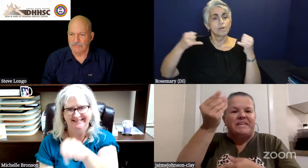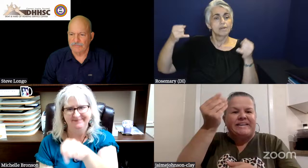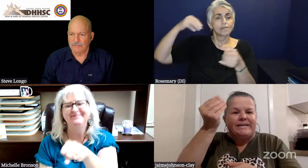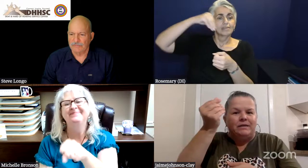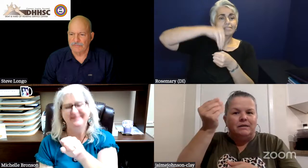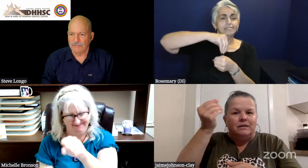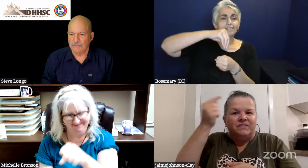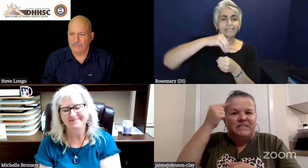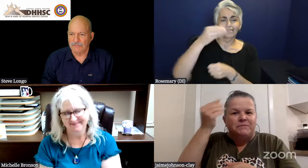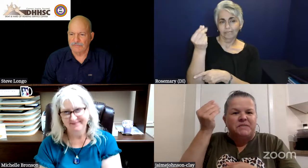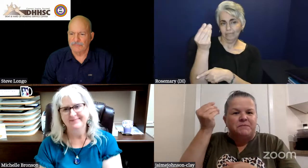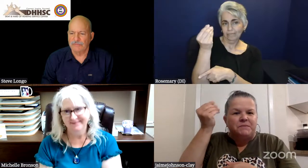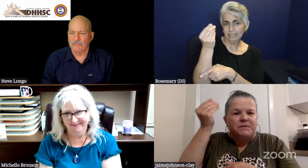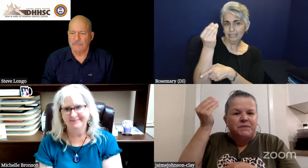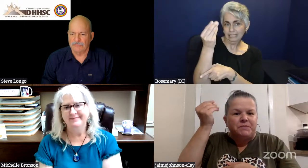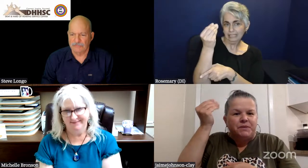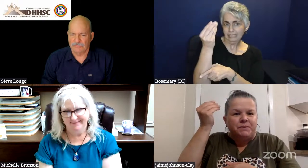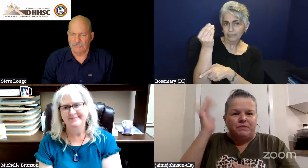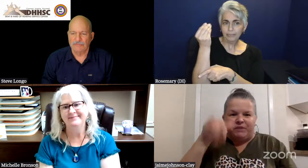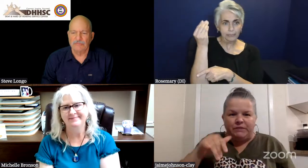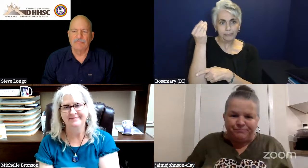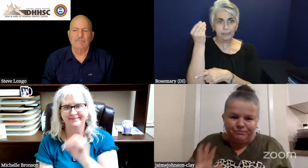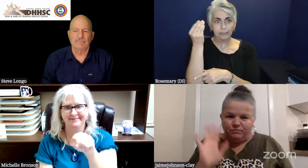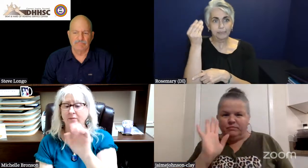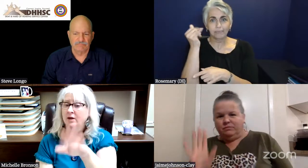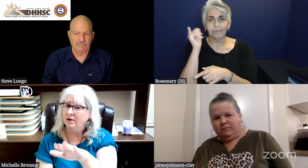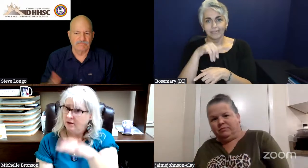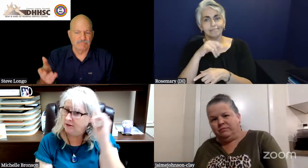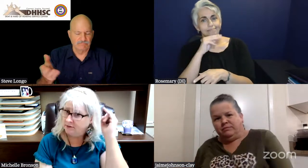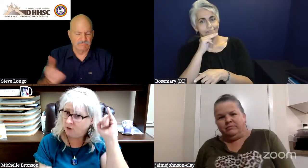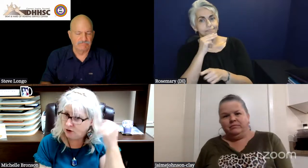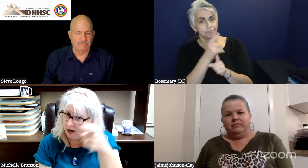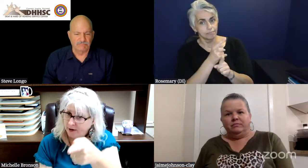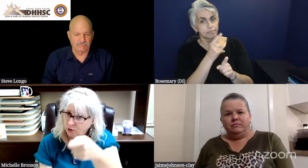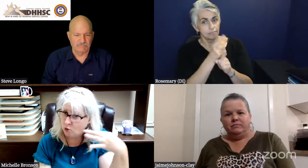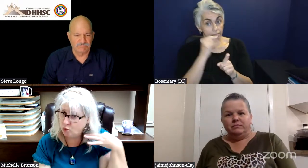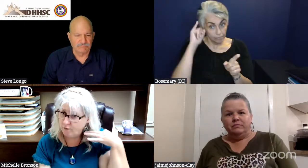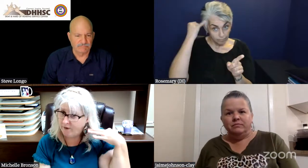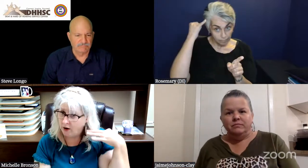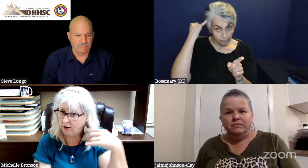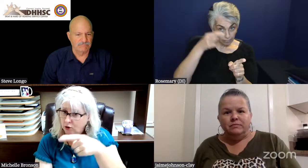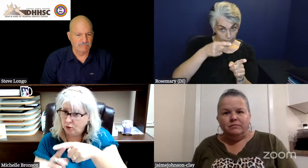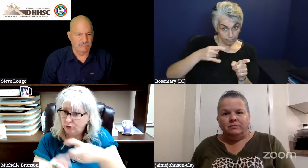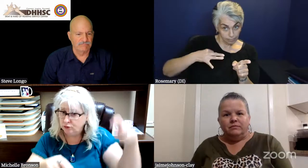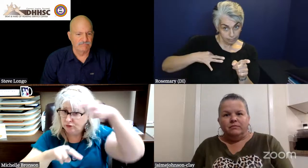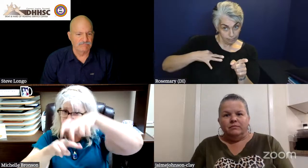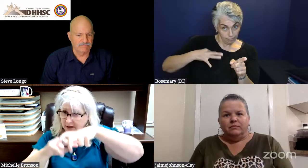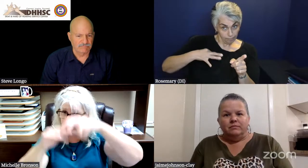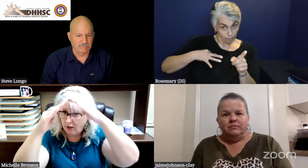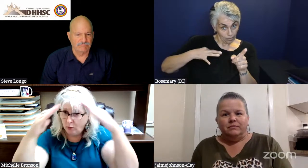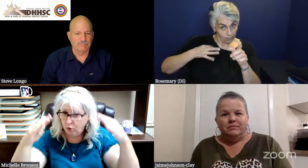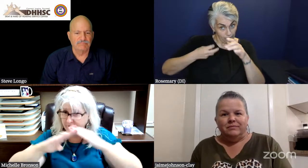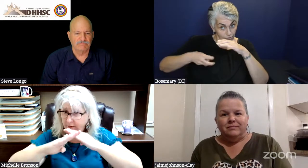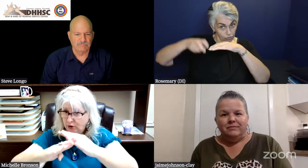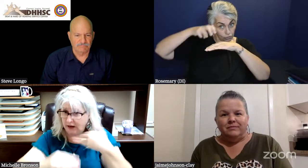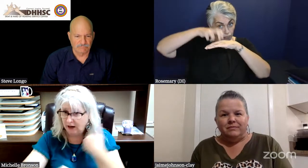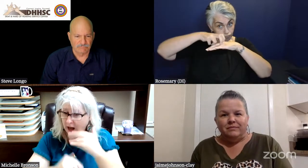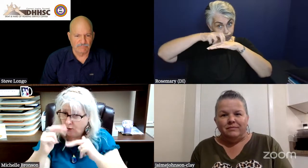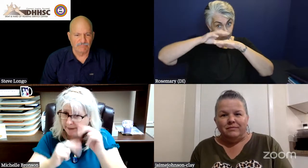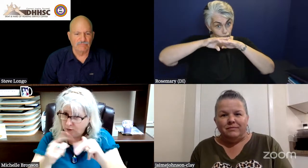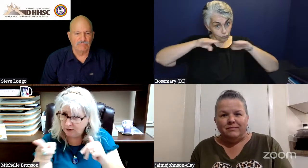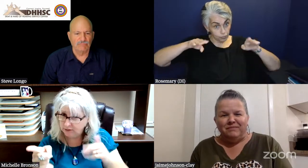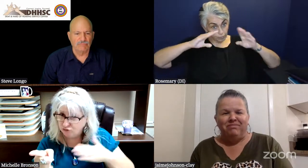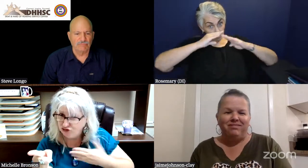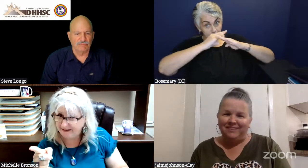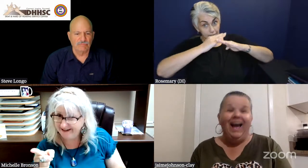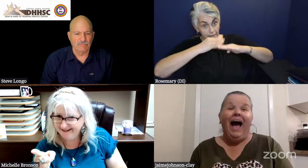Jamie's saying, I think that they're also trying to get the wiring inside to get money. And Michelle is saying, yeah. Jamie,